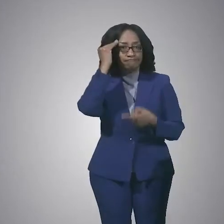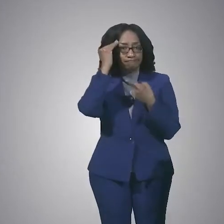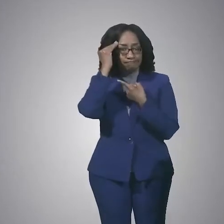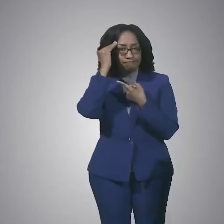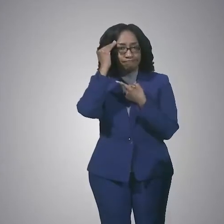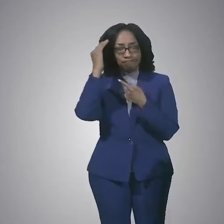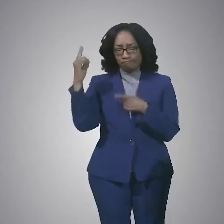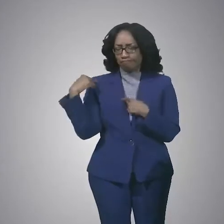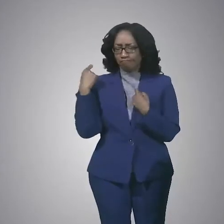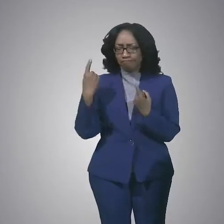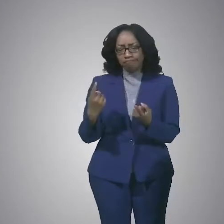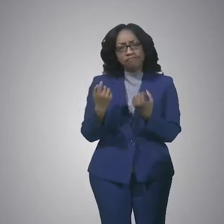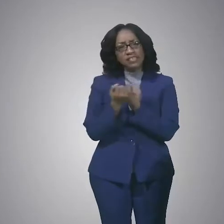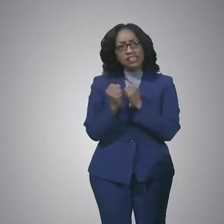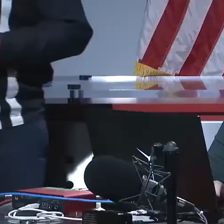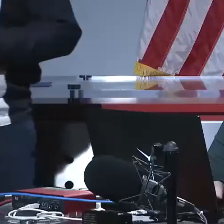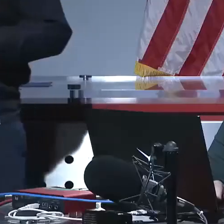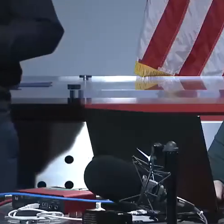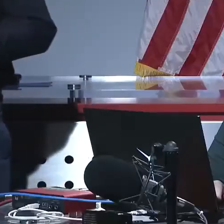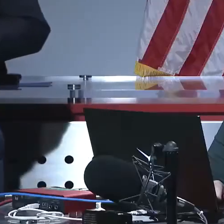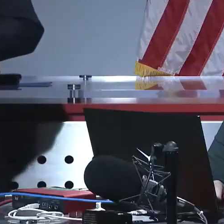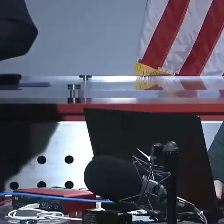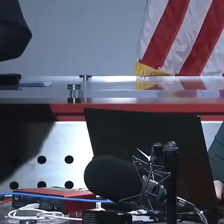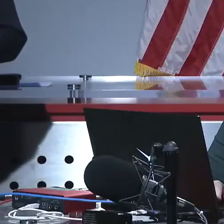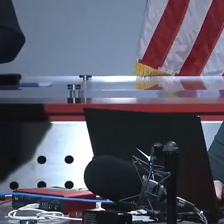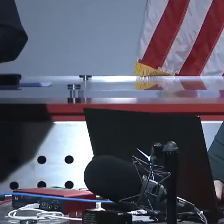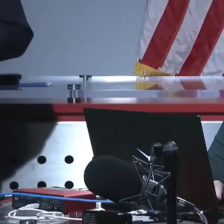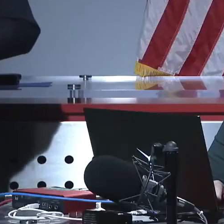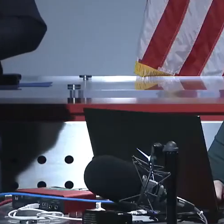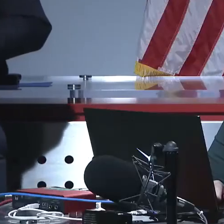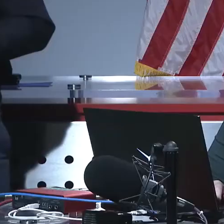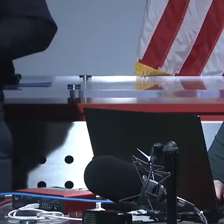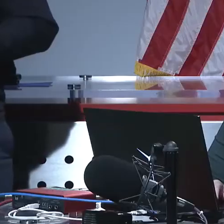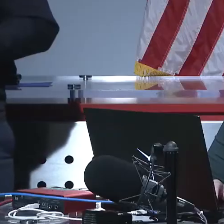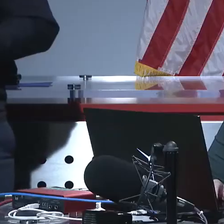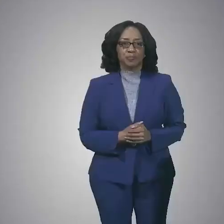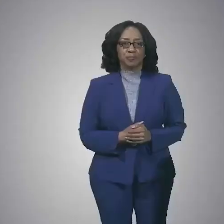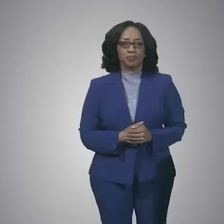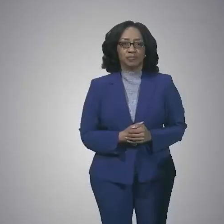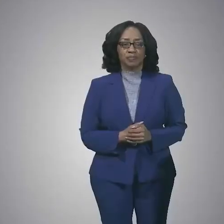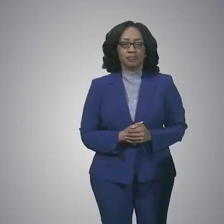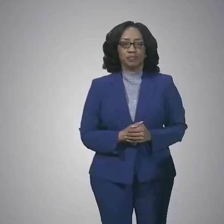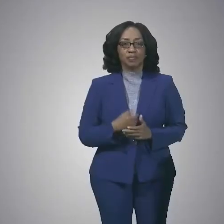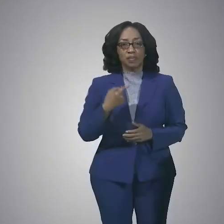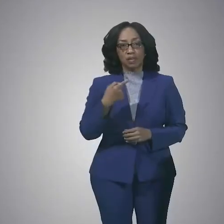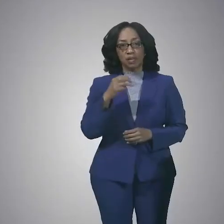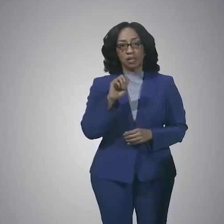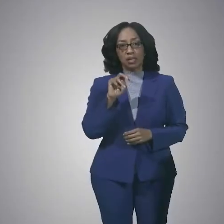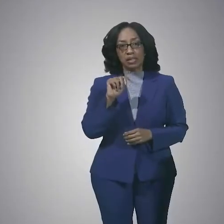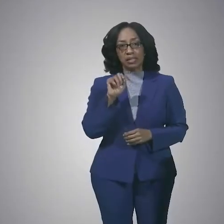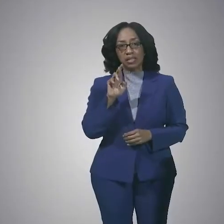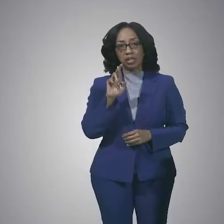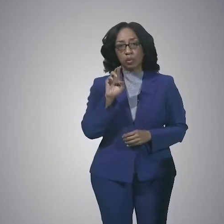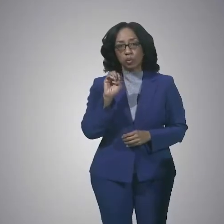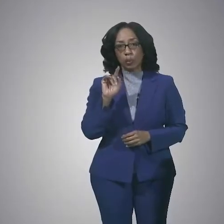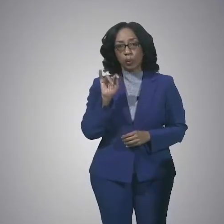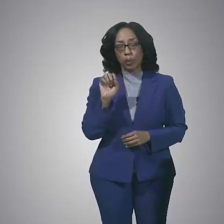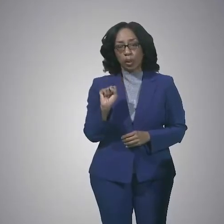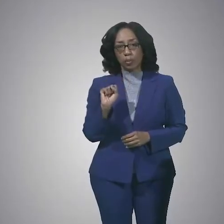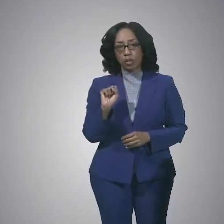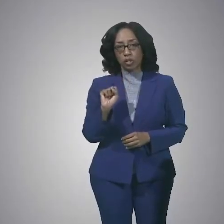that have gotten us to this point. Jane Roberts, Daily Memphian. Hi, Dr.